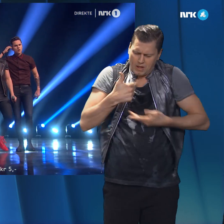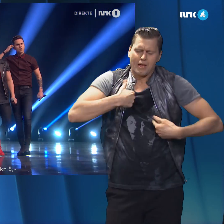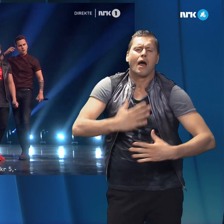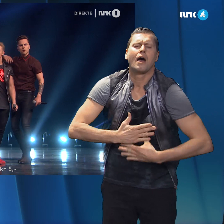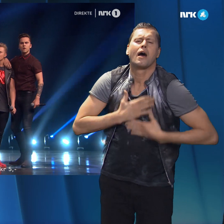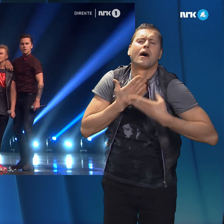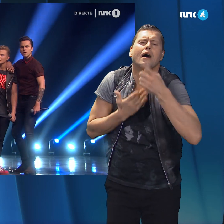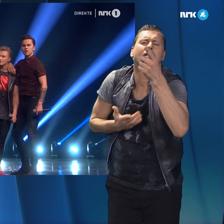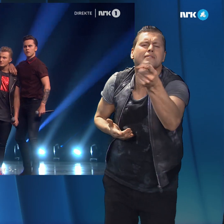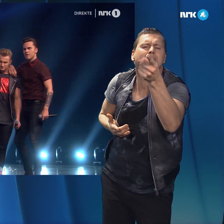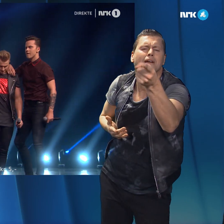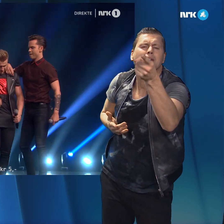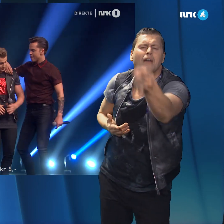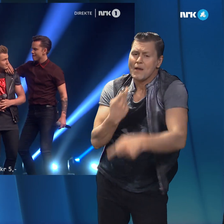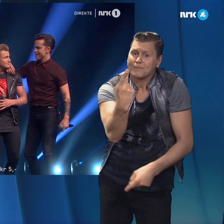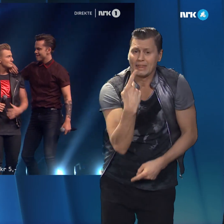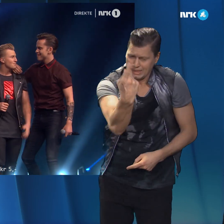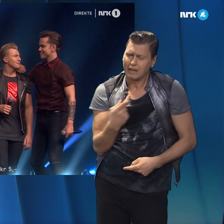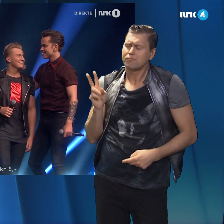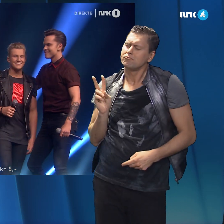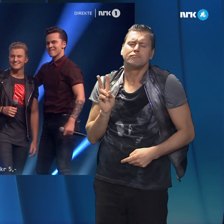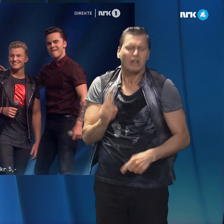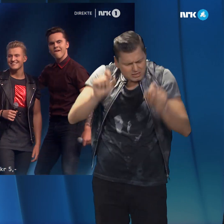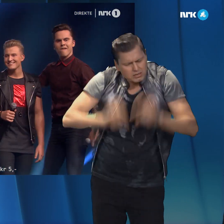you'd only open up and let me reach your heart,